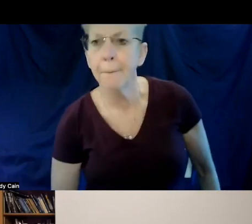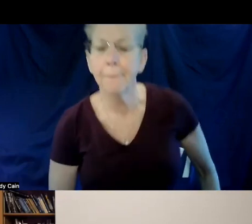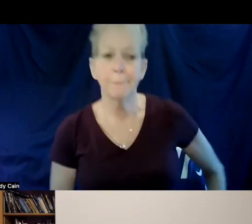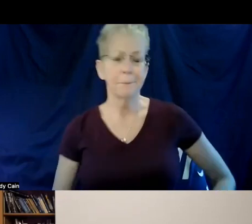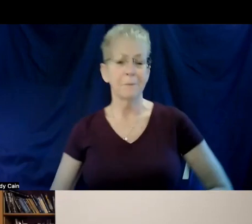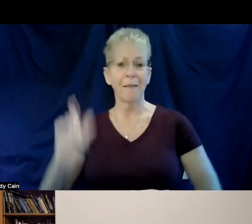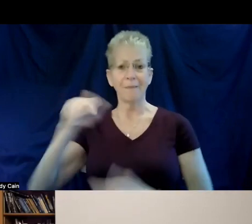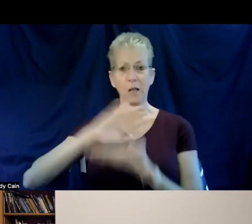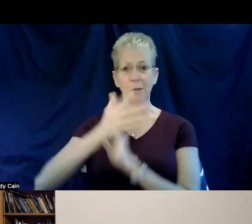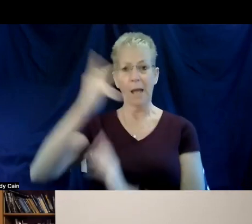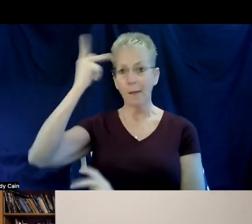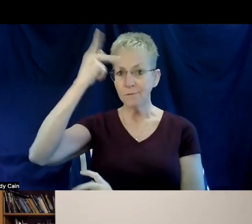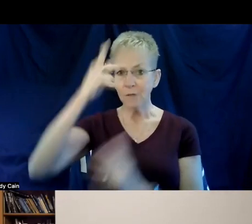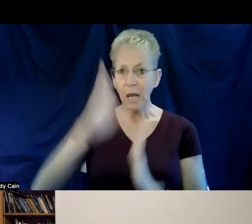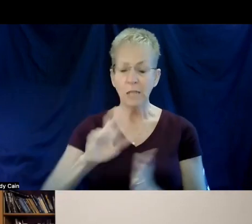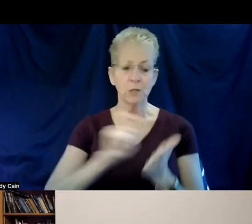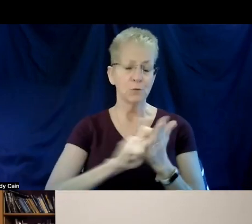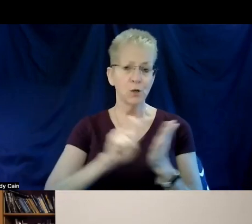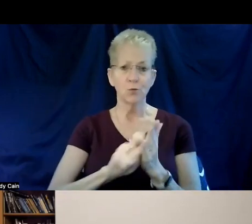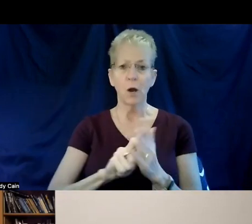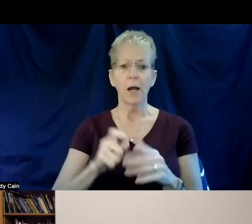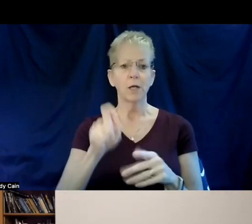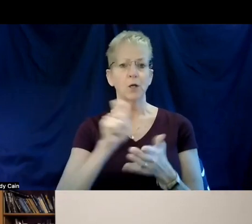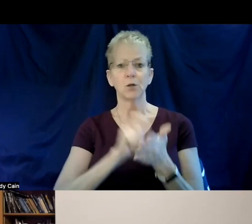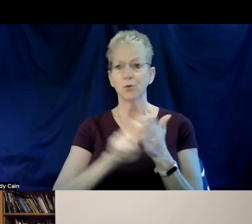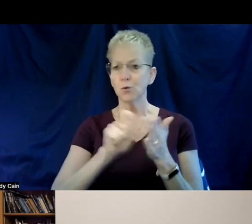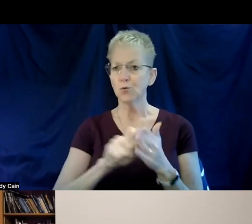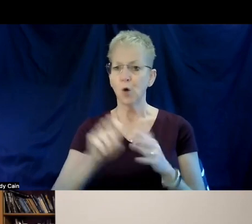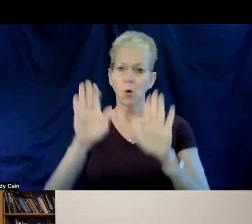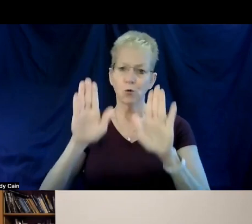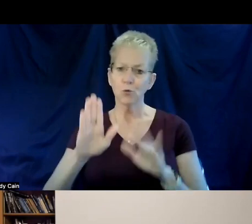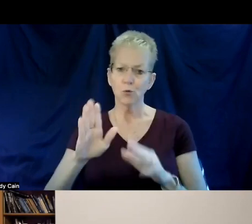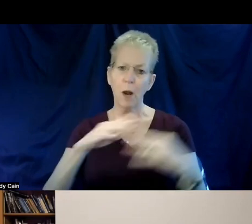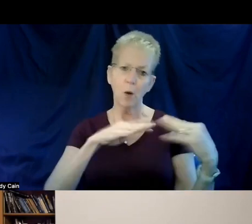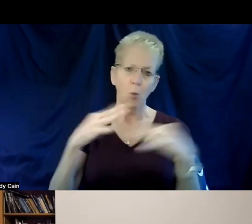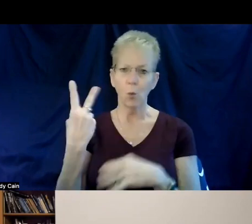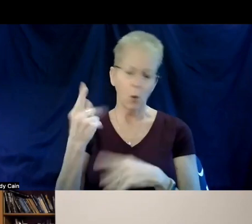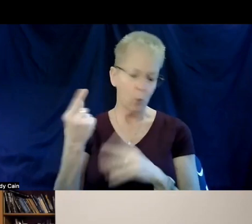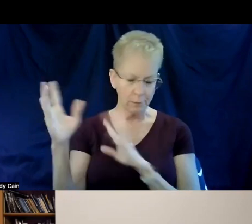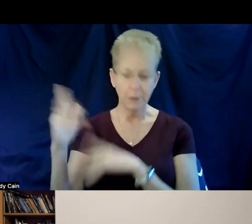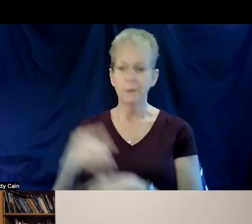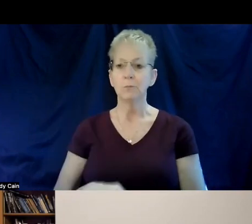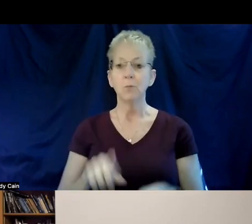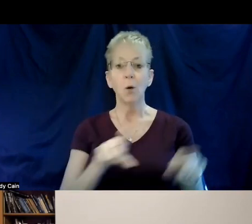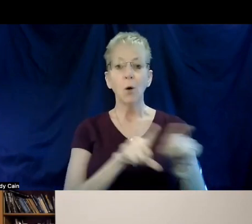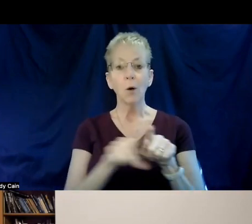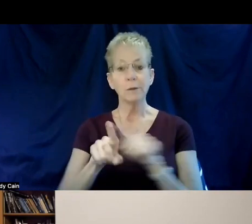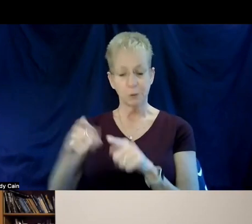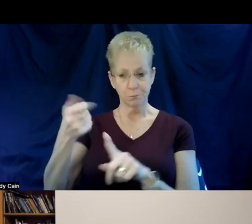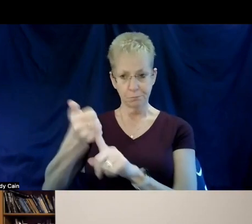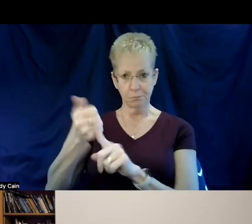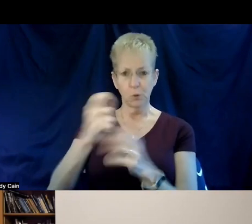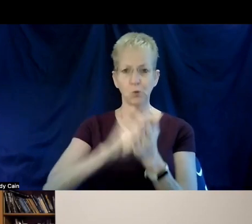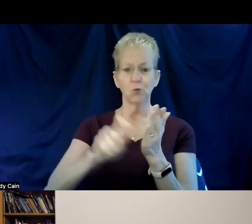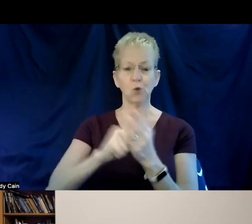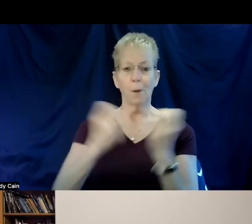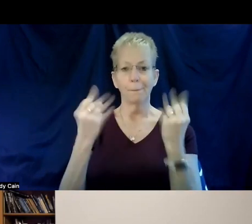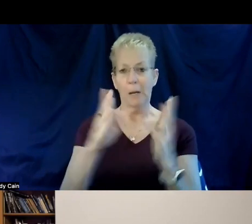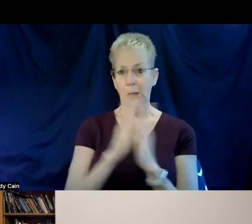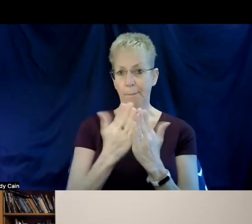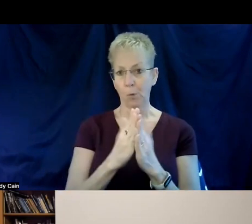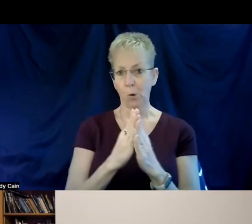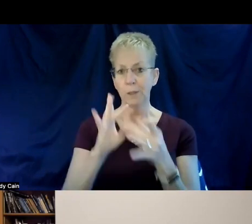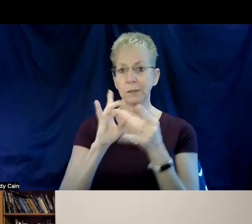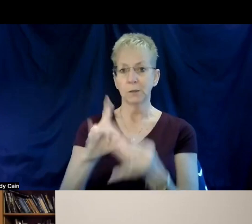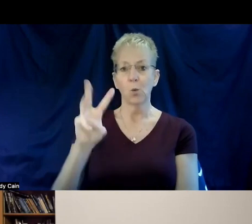and a writer, and he wrote The Great War and Modern Memory about poetry in World War I. But he also wrote several books about World War II